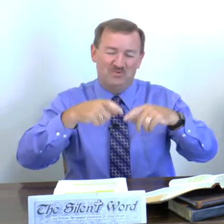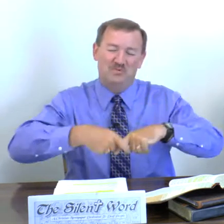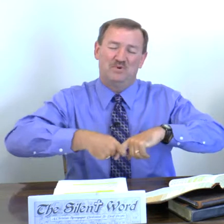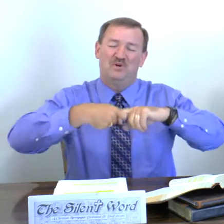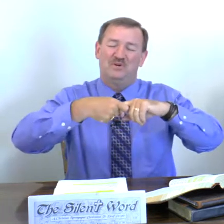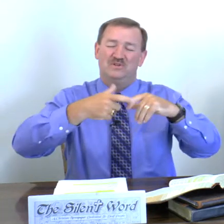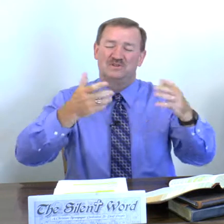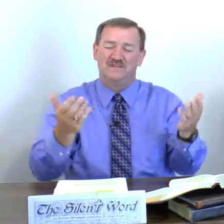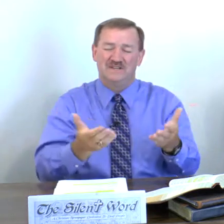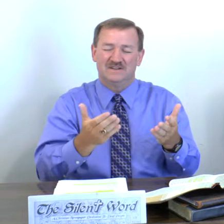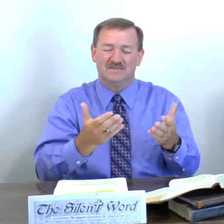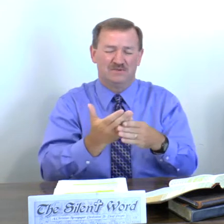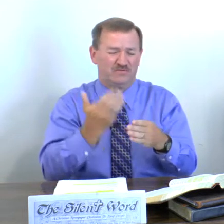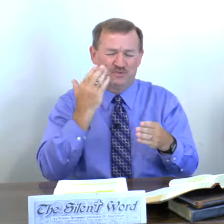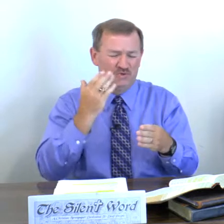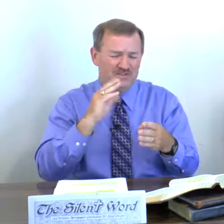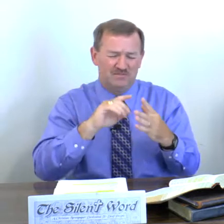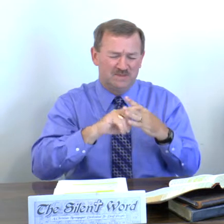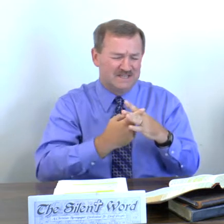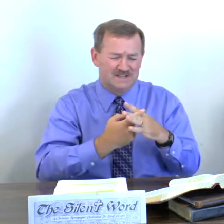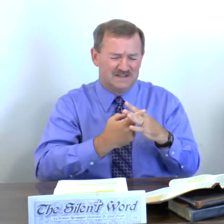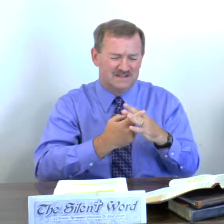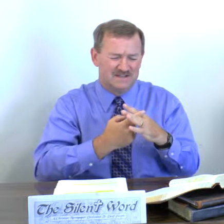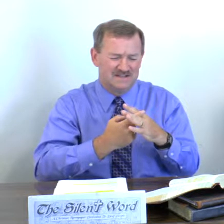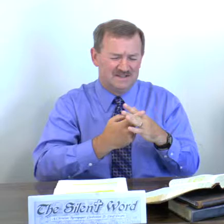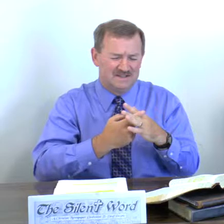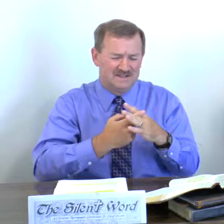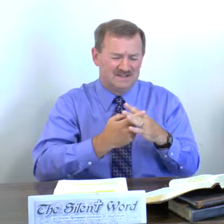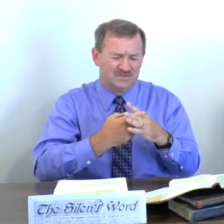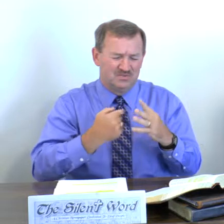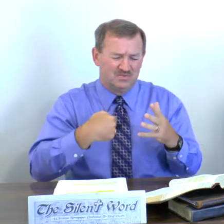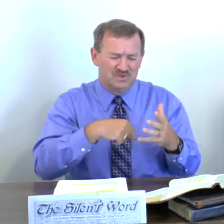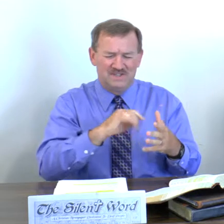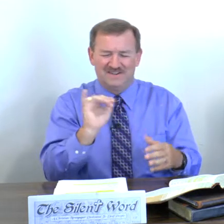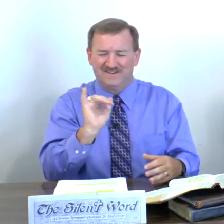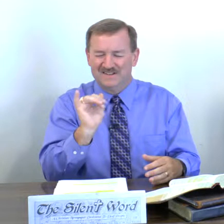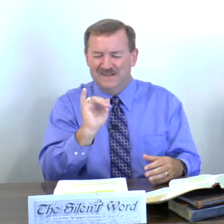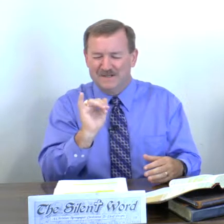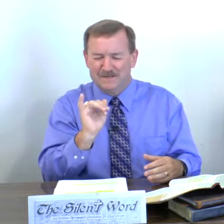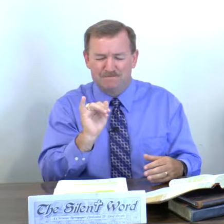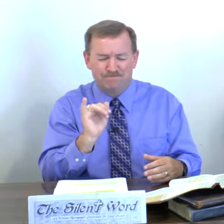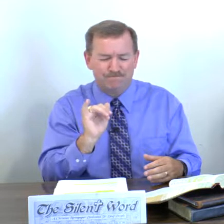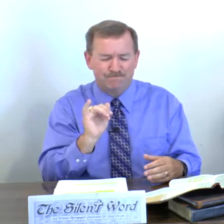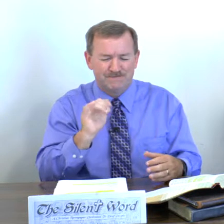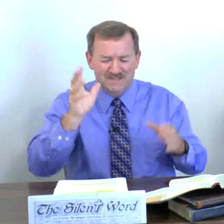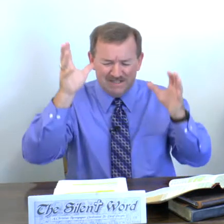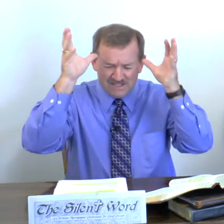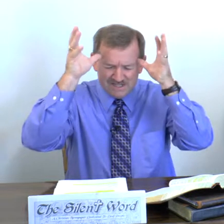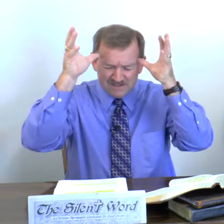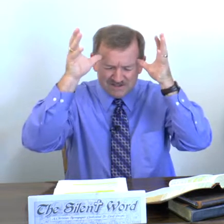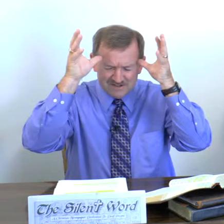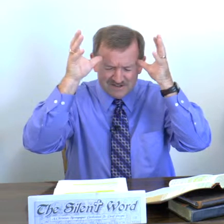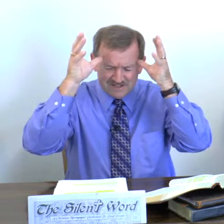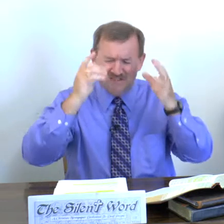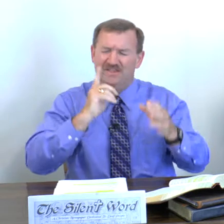we pause here before we even begin. We are like deer that